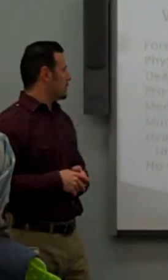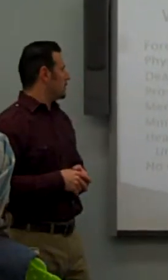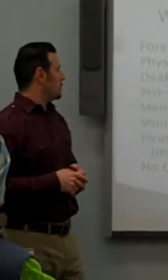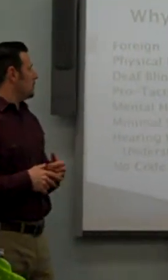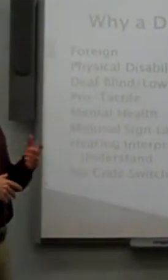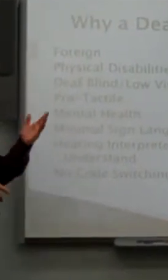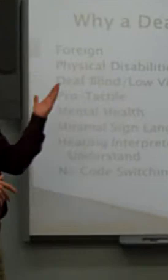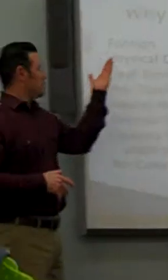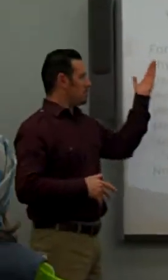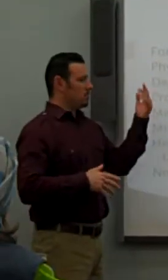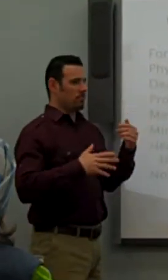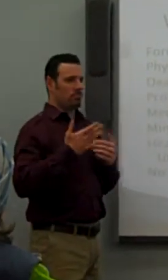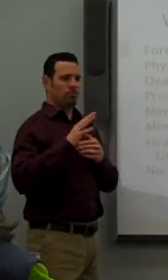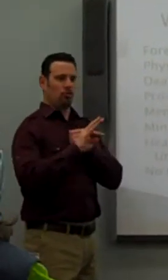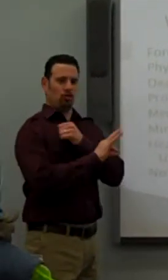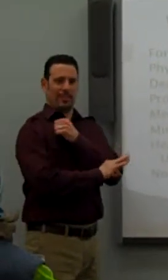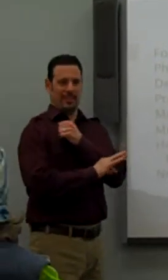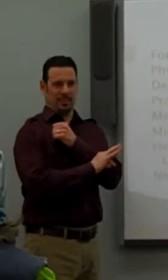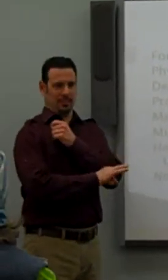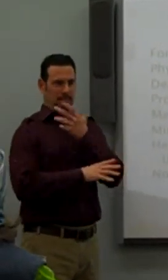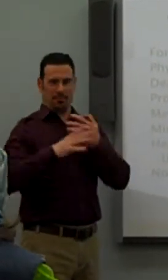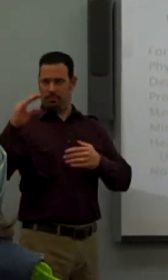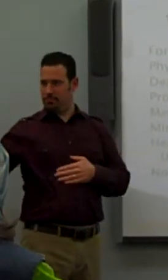why is it important to have a deaf and hearing team?